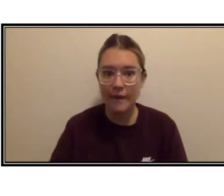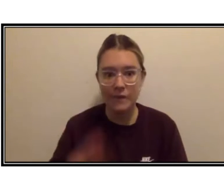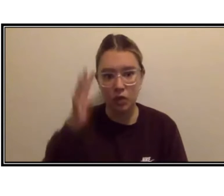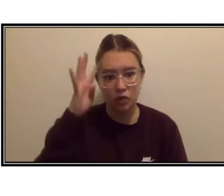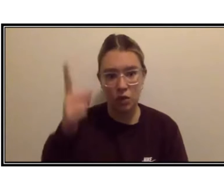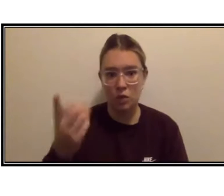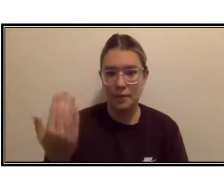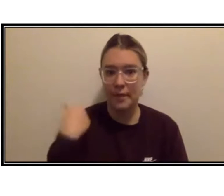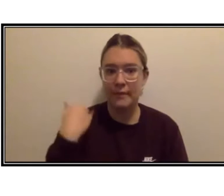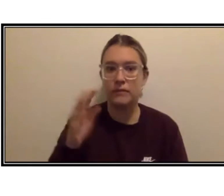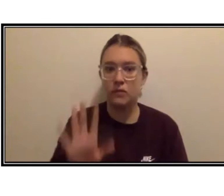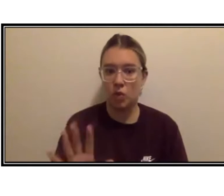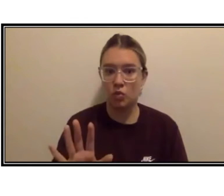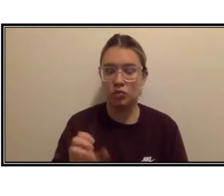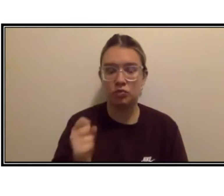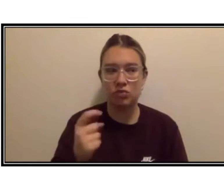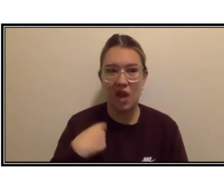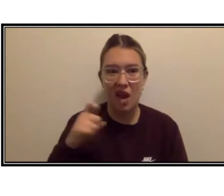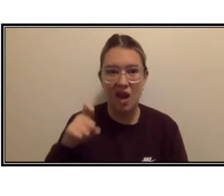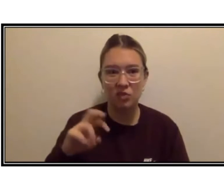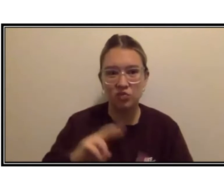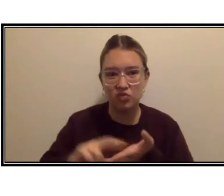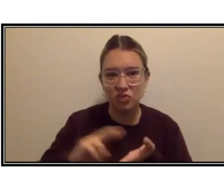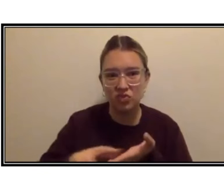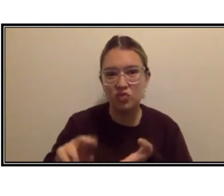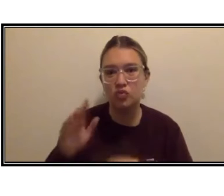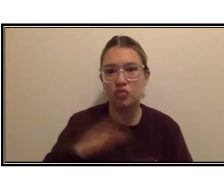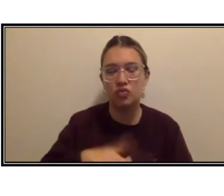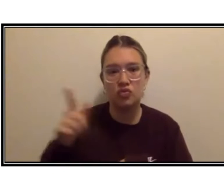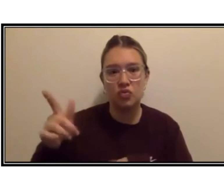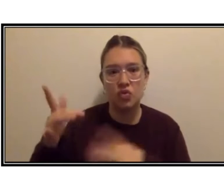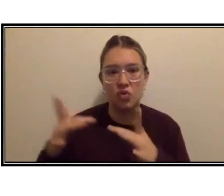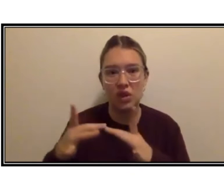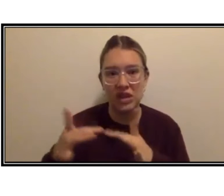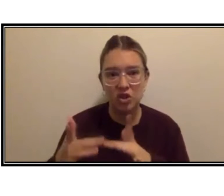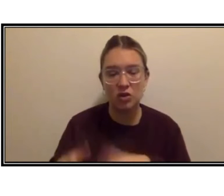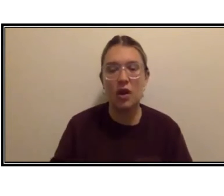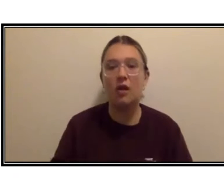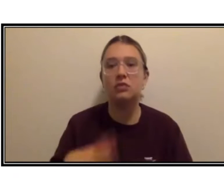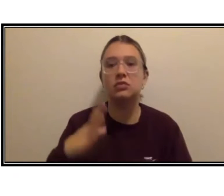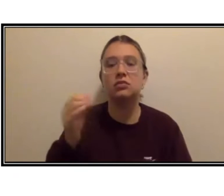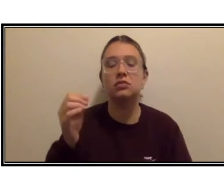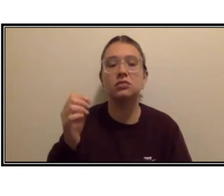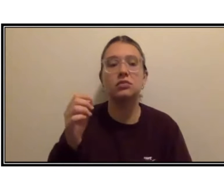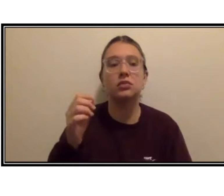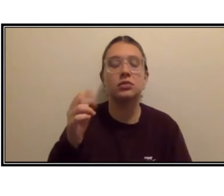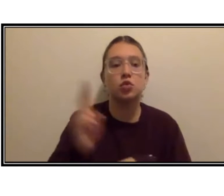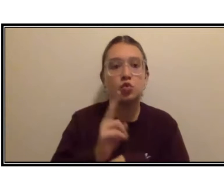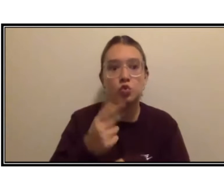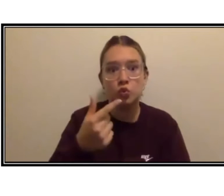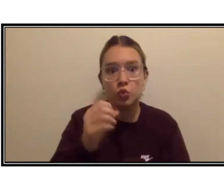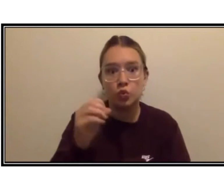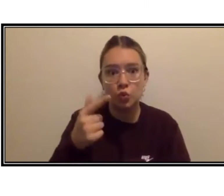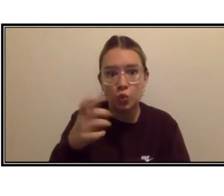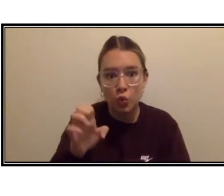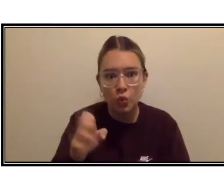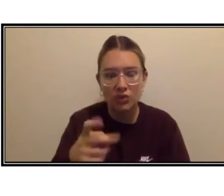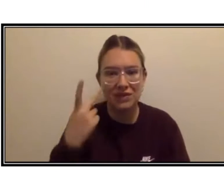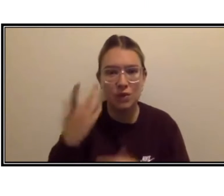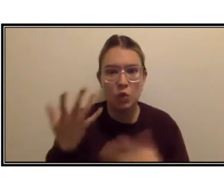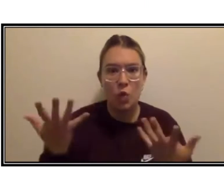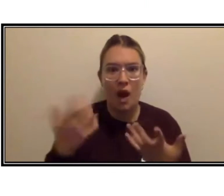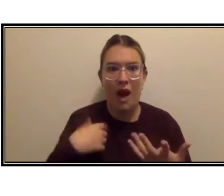machine. I've never thought of that before. I didn't know about that. I did a little research